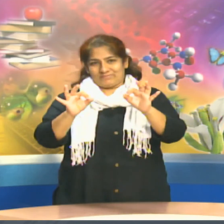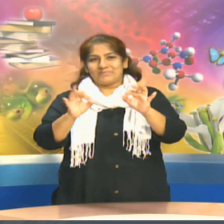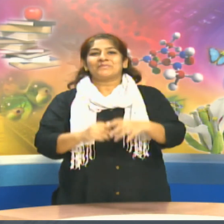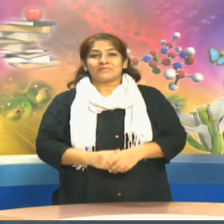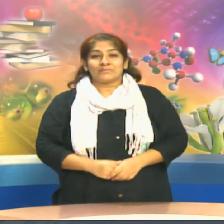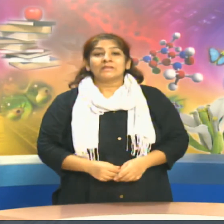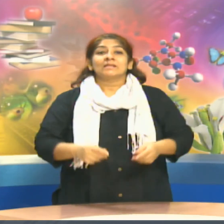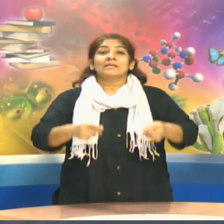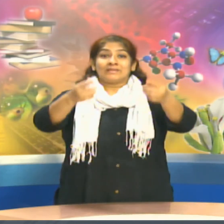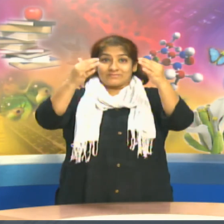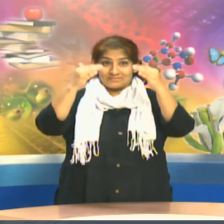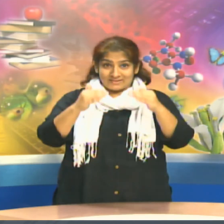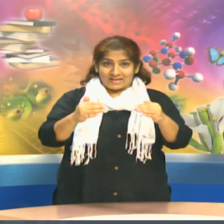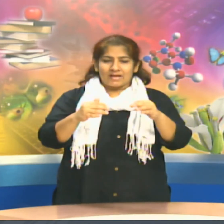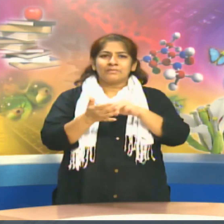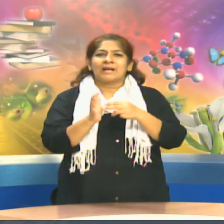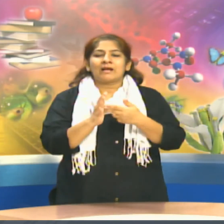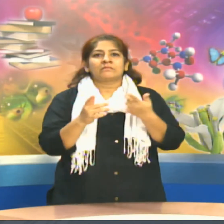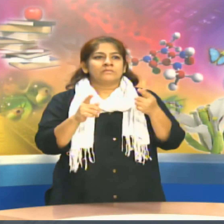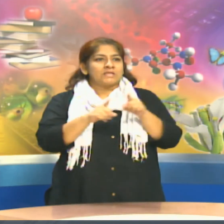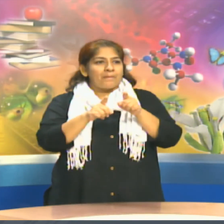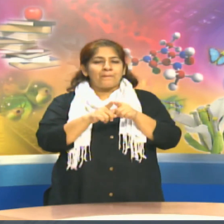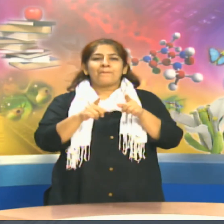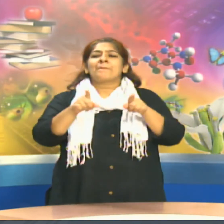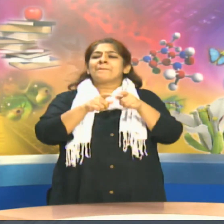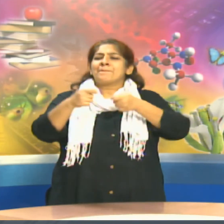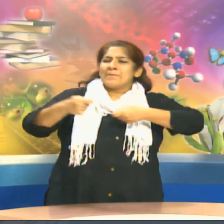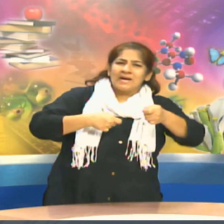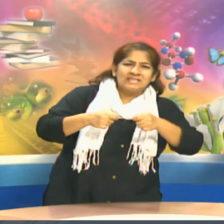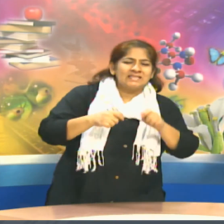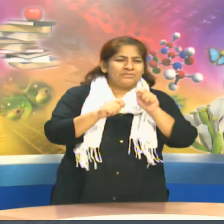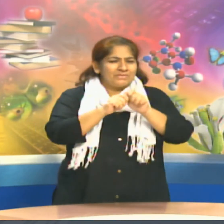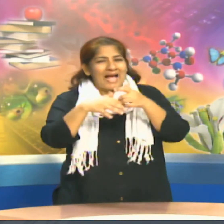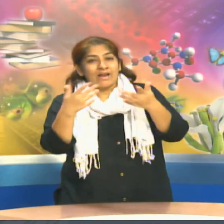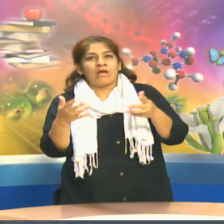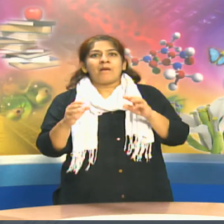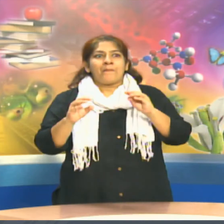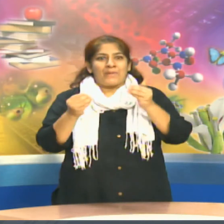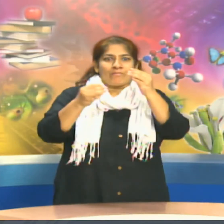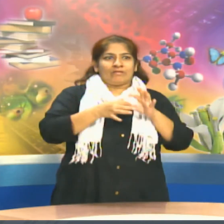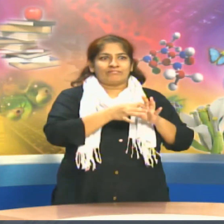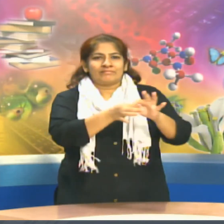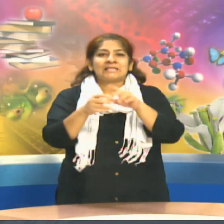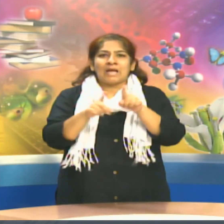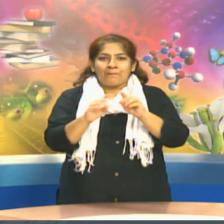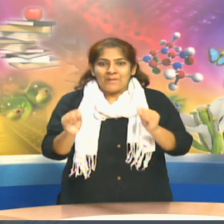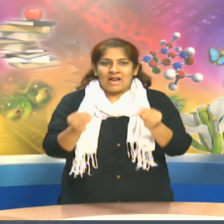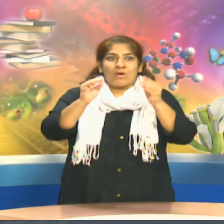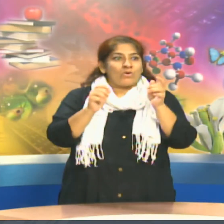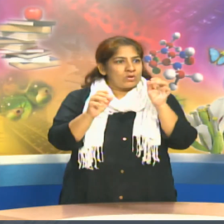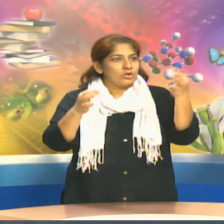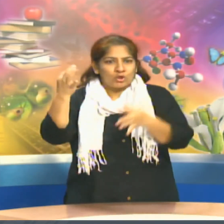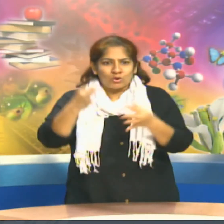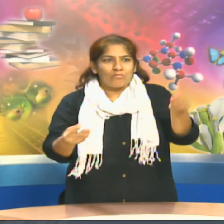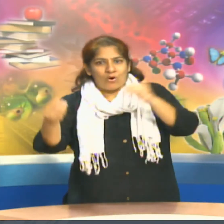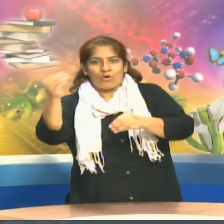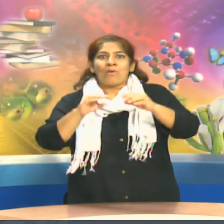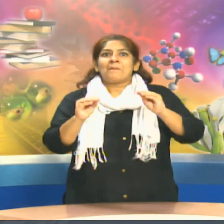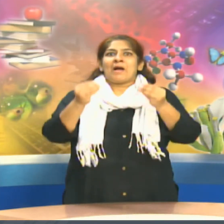should move on, continue. The next point which says about better